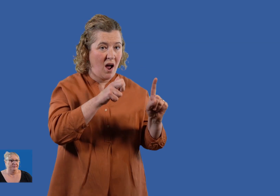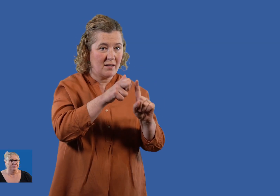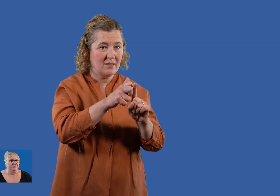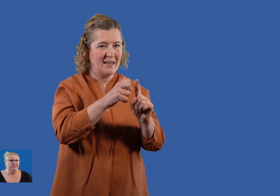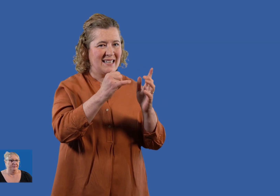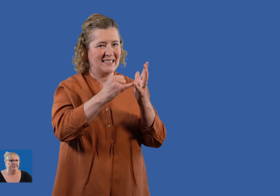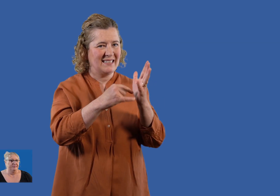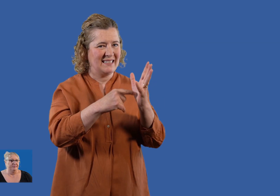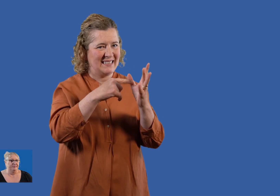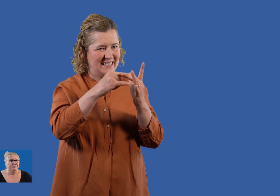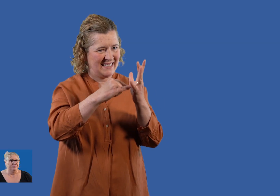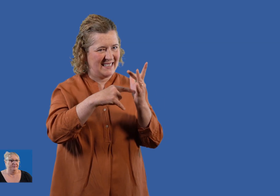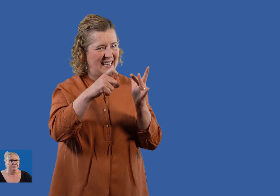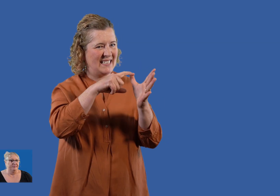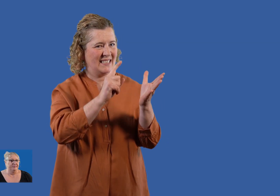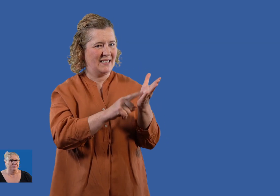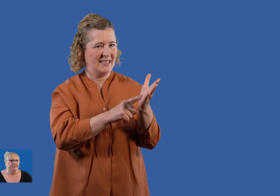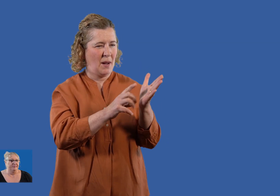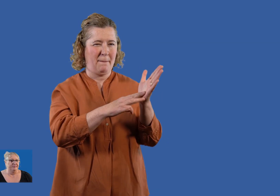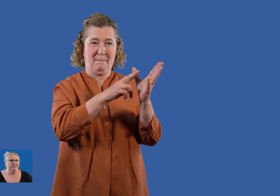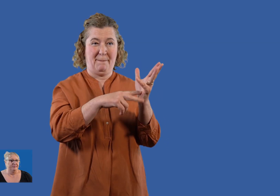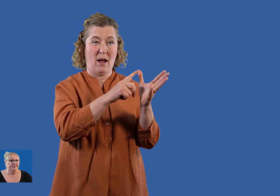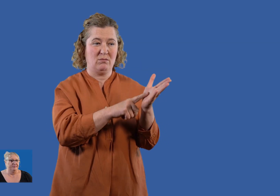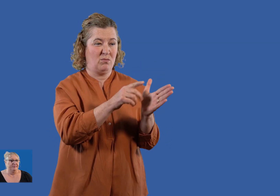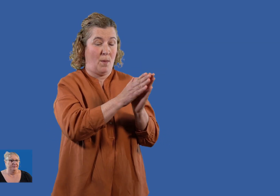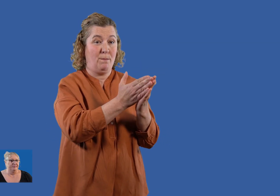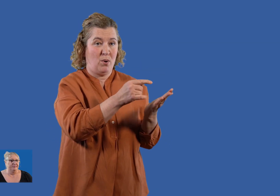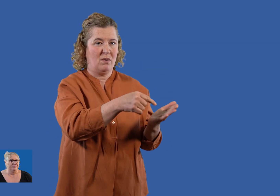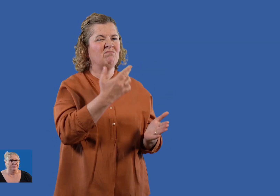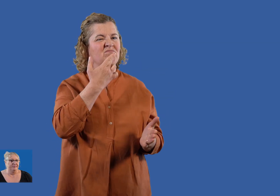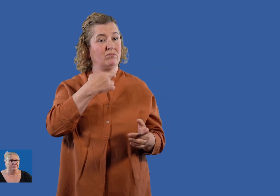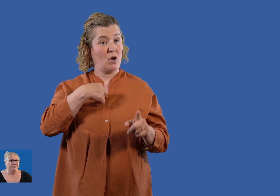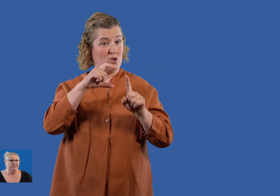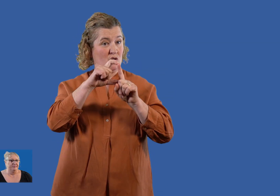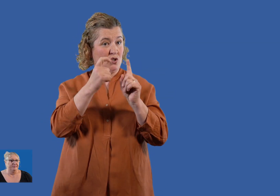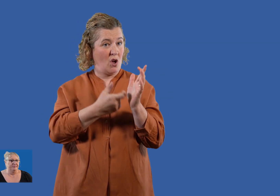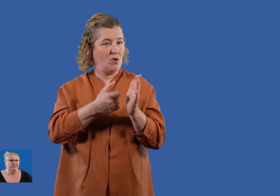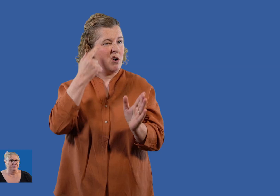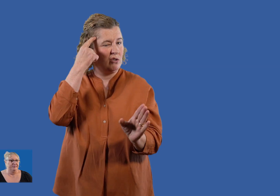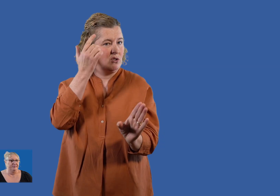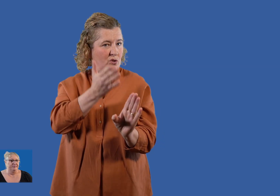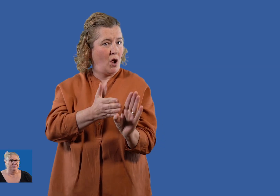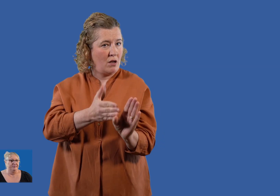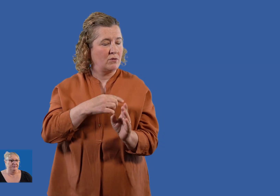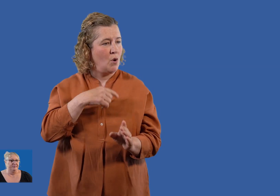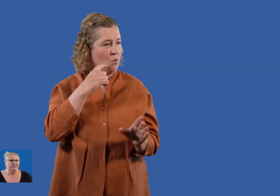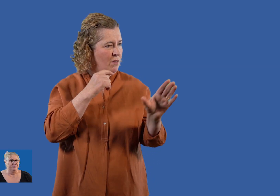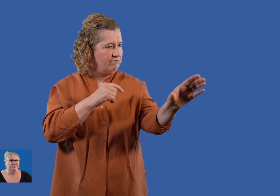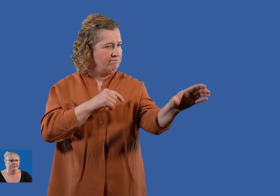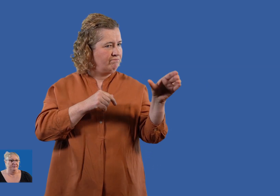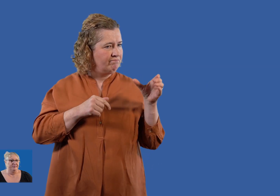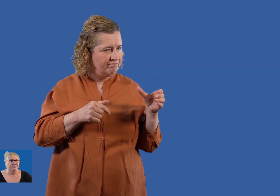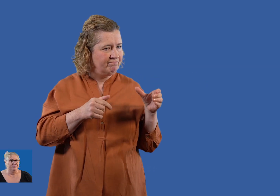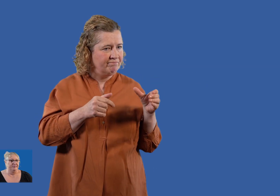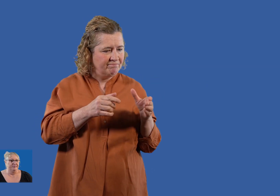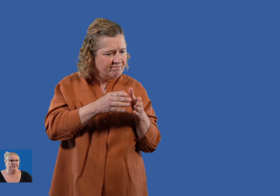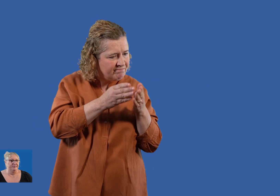personality types listed in the Diagnostic and Statistical Manual. That's the DSM, which is a manual used by doctors and mental health